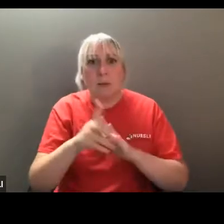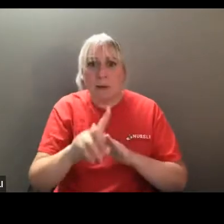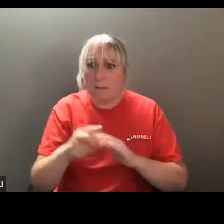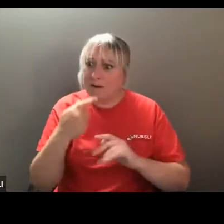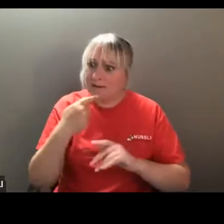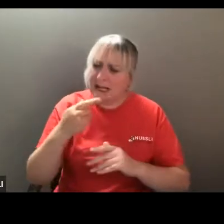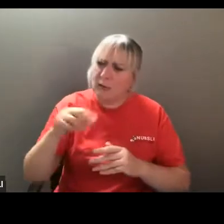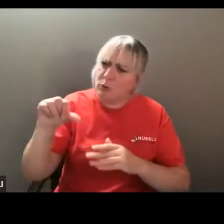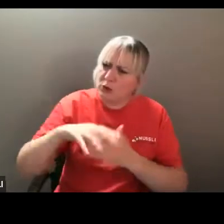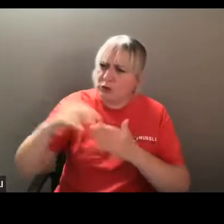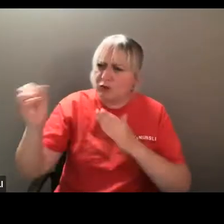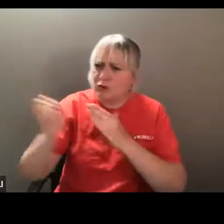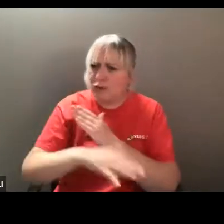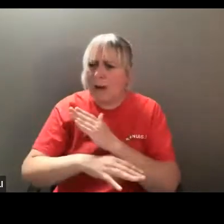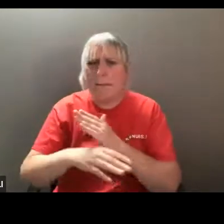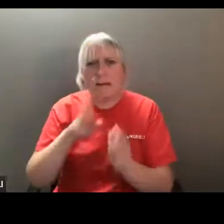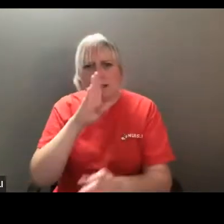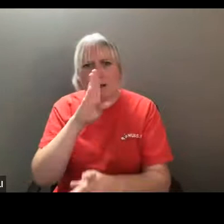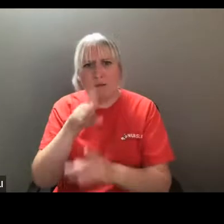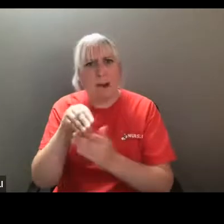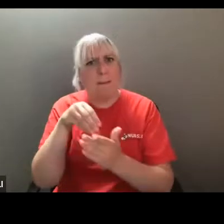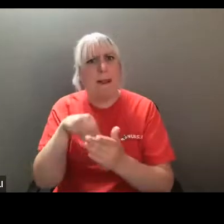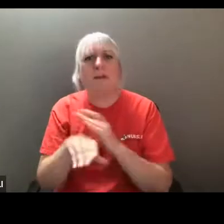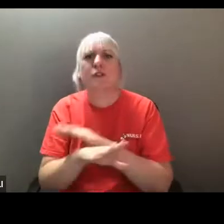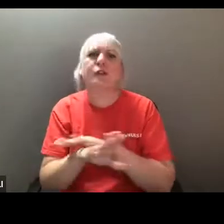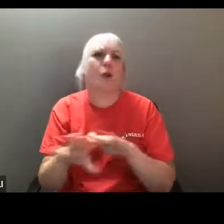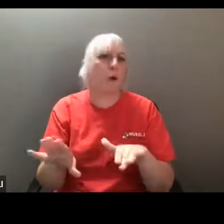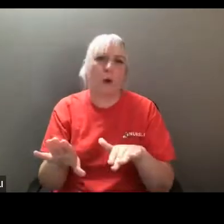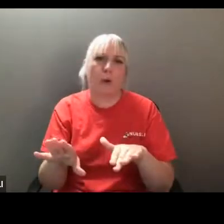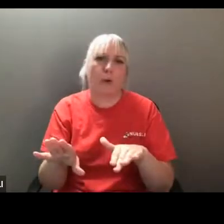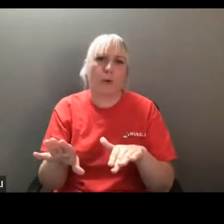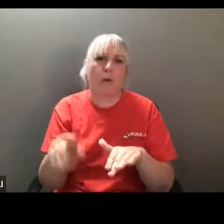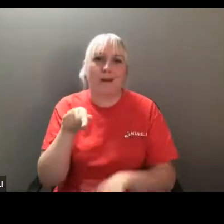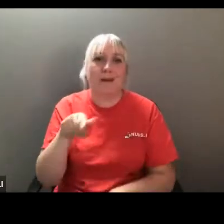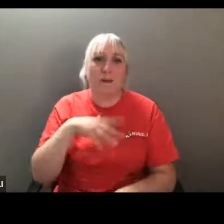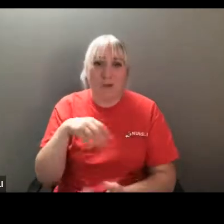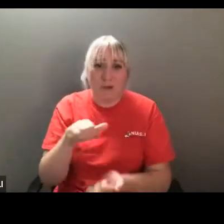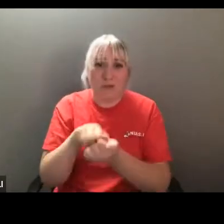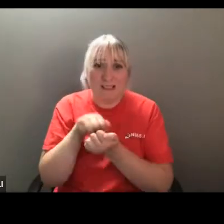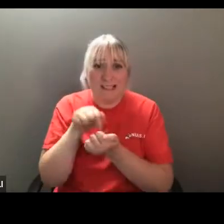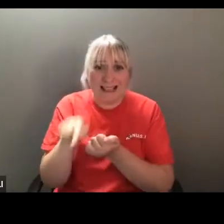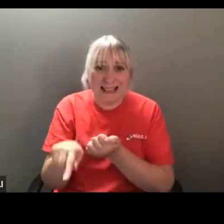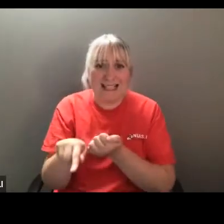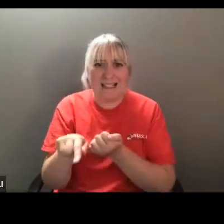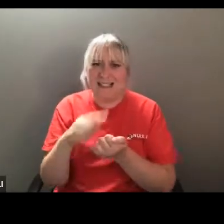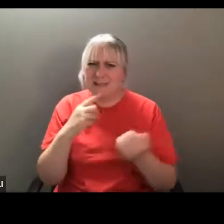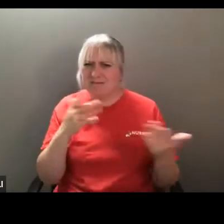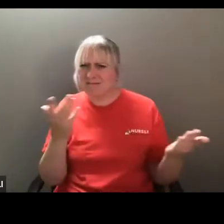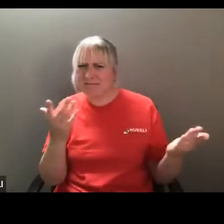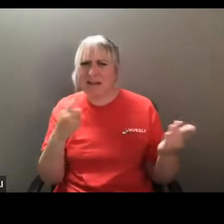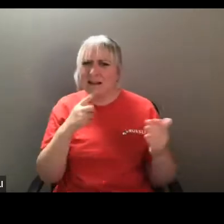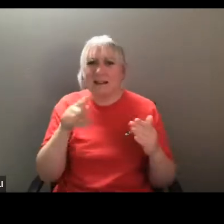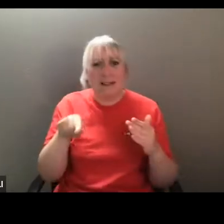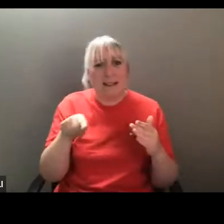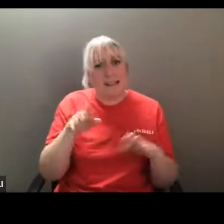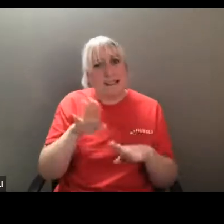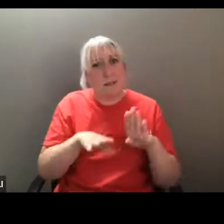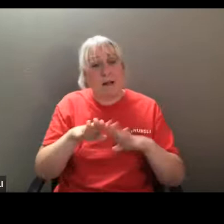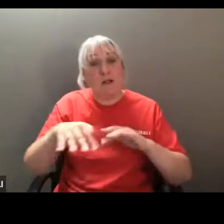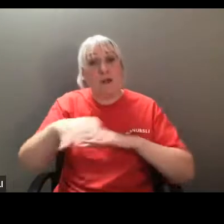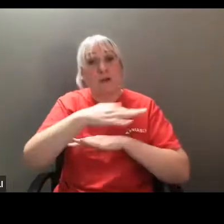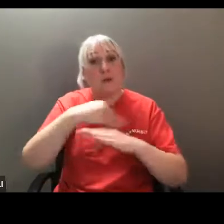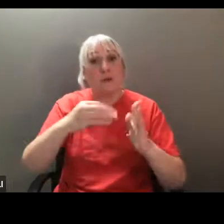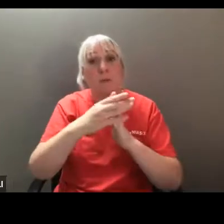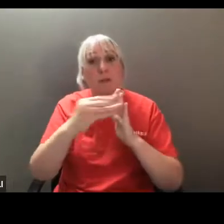payments, but rather retain it. Surely it's very similar to the social model of disability. We all